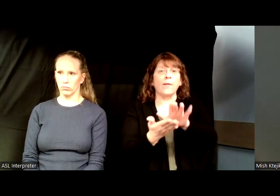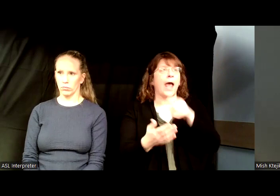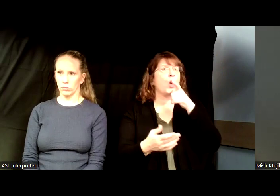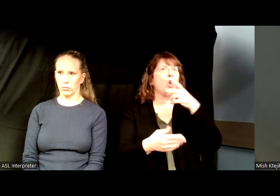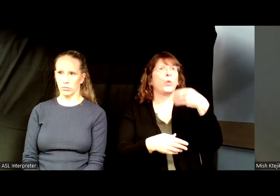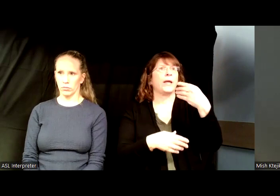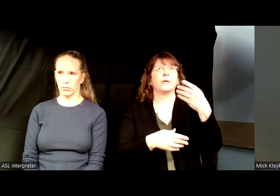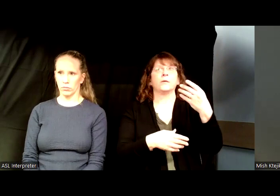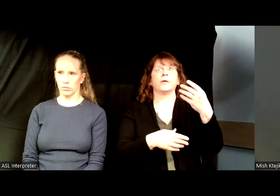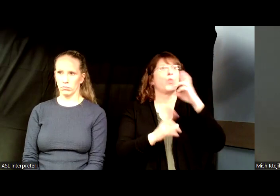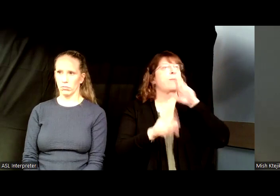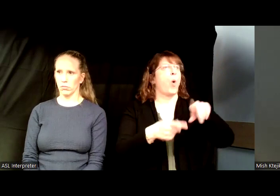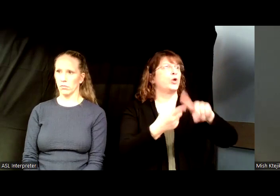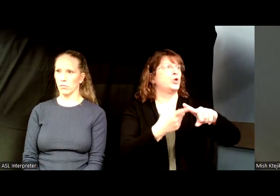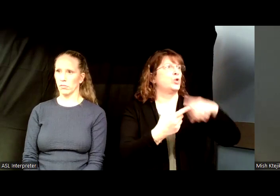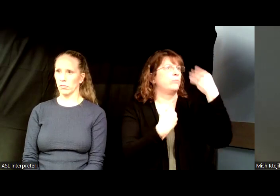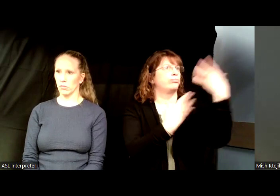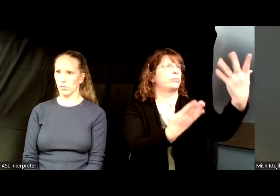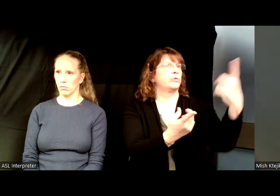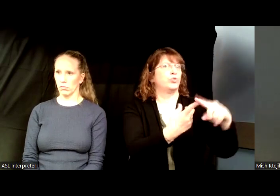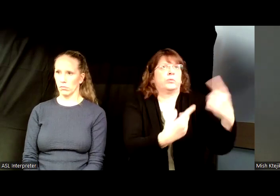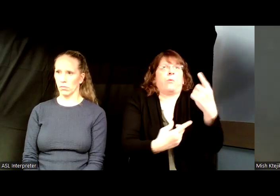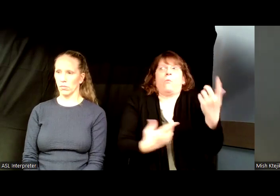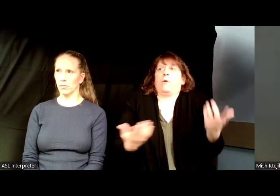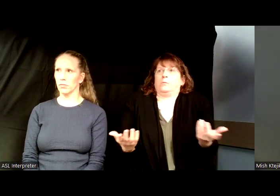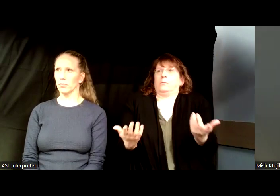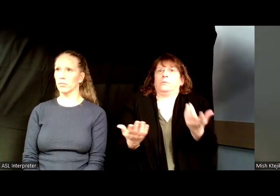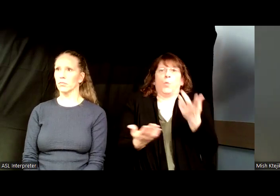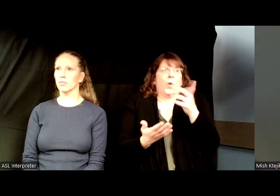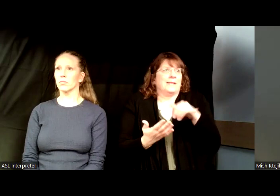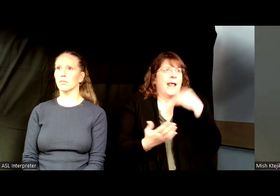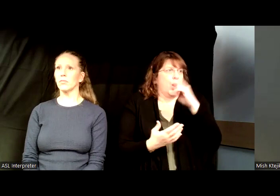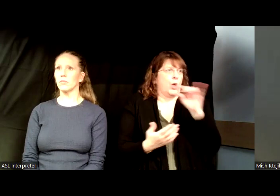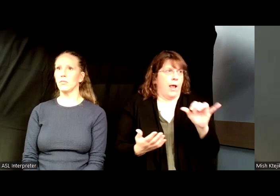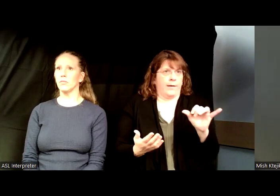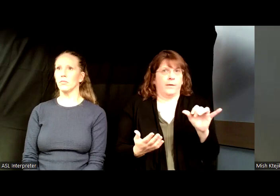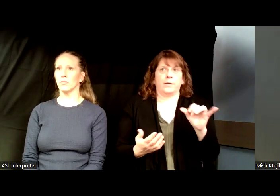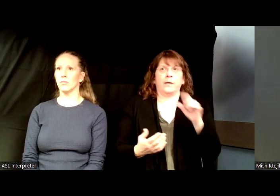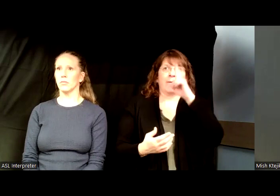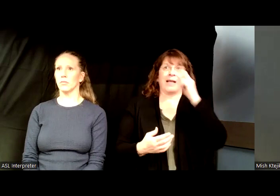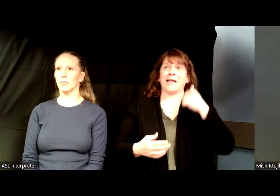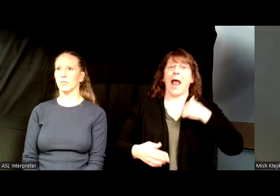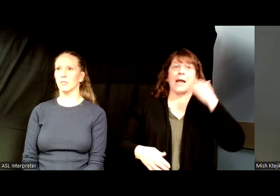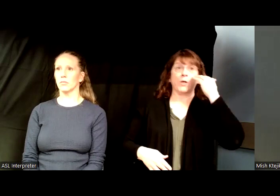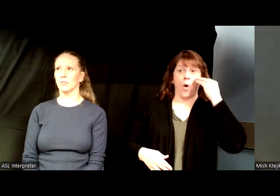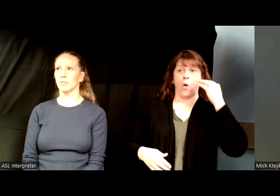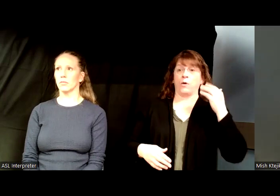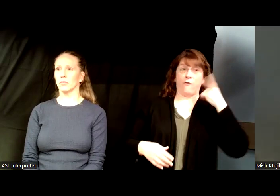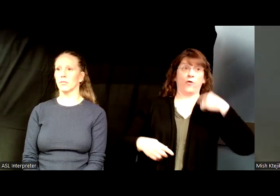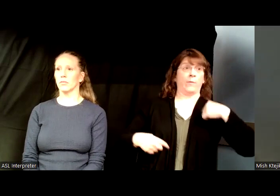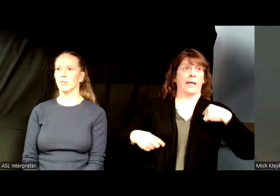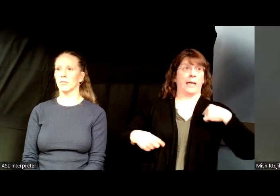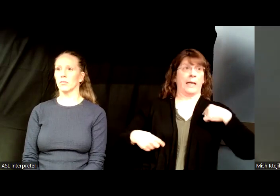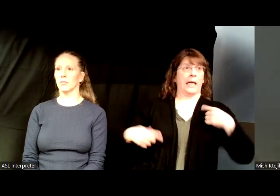look like? How do we document, or who do we report to regarding that? And how does that look?